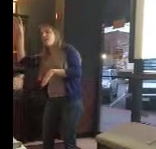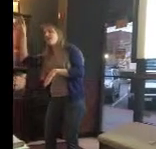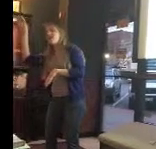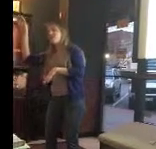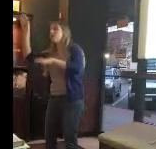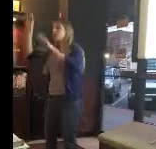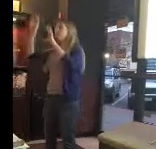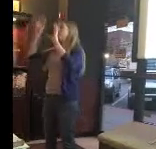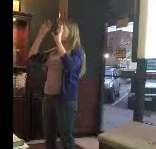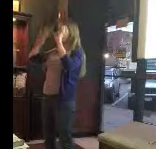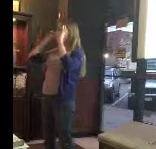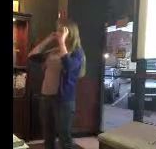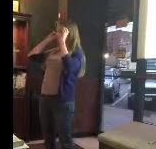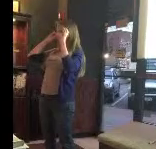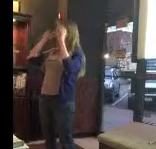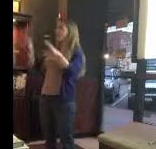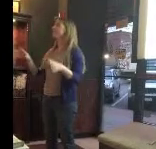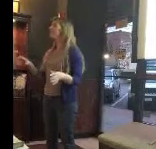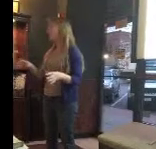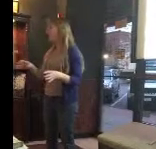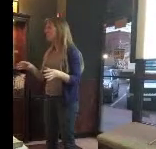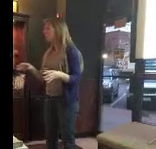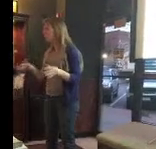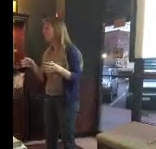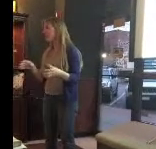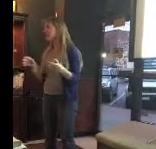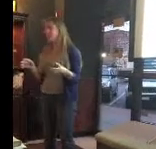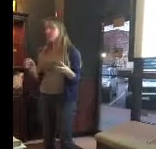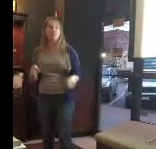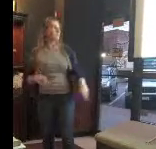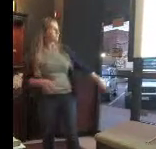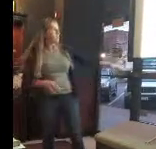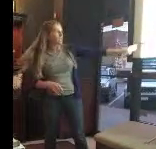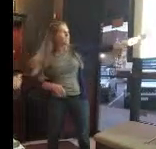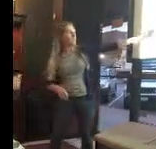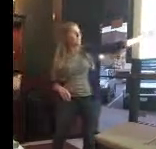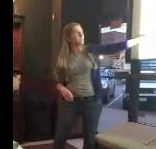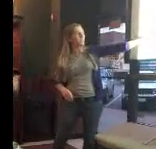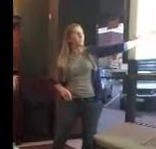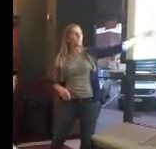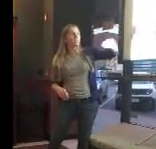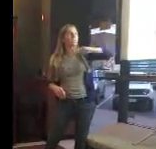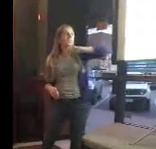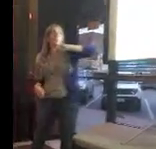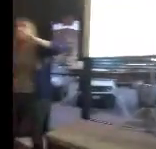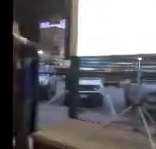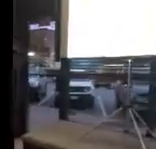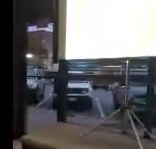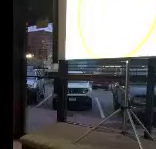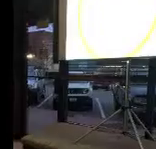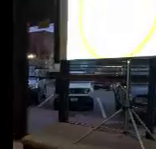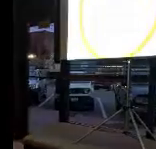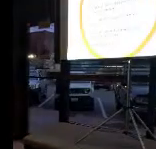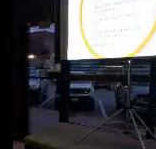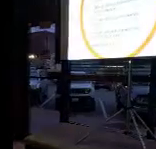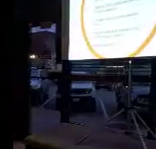fact that it could be larger, but you're fixing that problem taking the log of 0. And the second one here is similar, dividing by the square root of